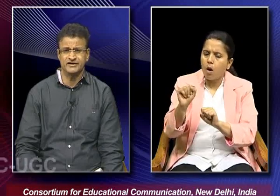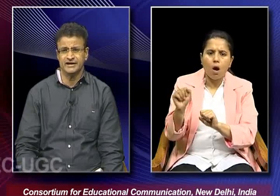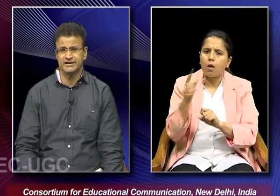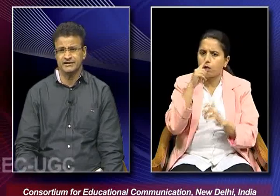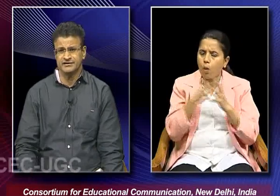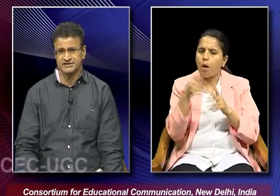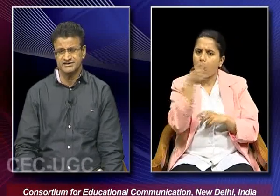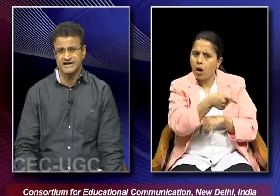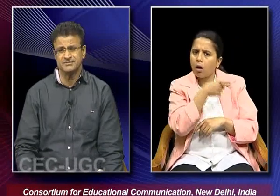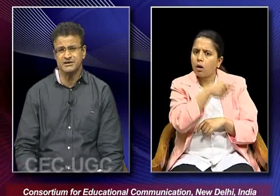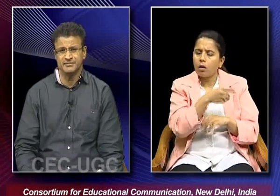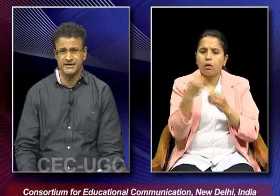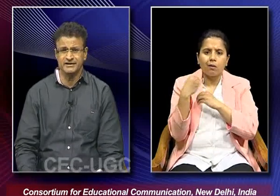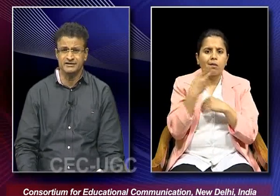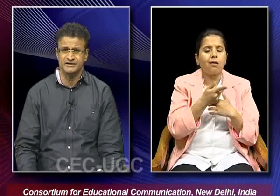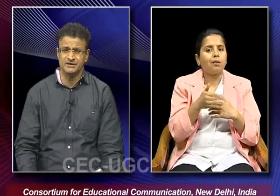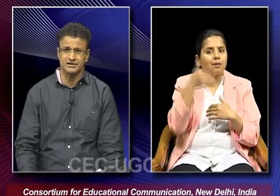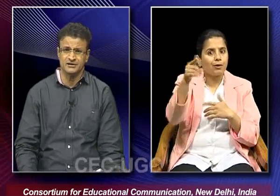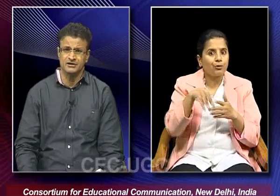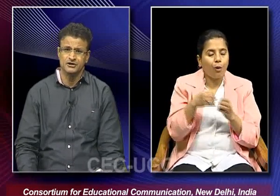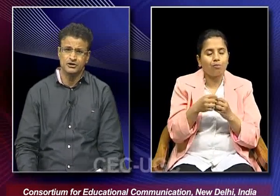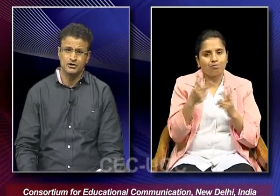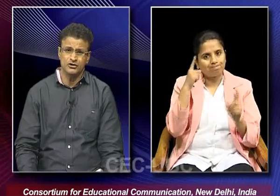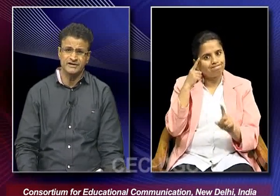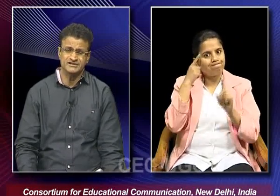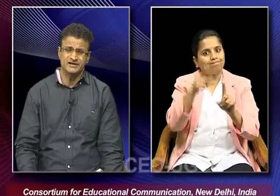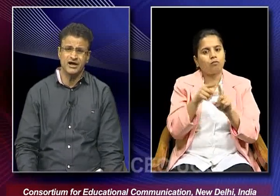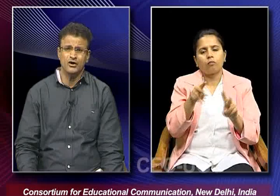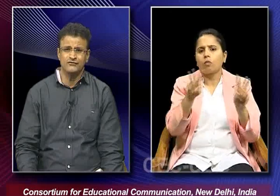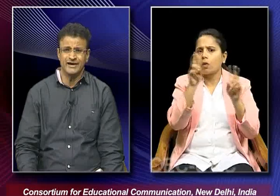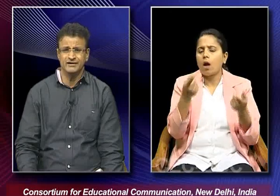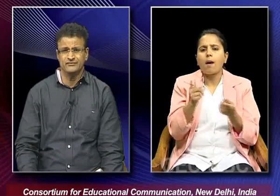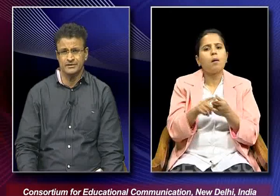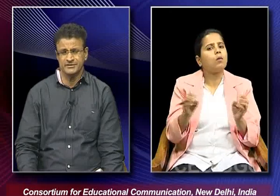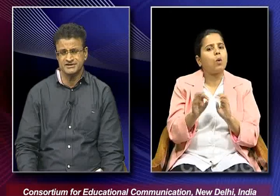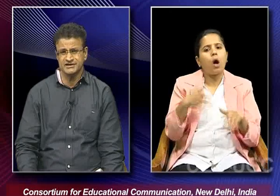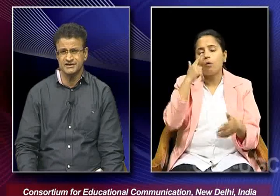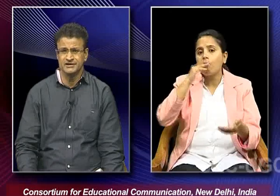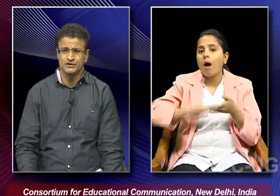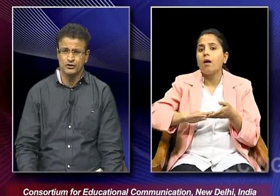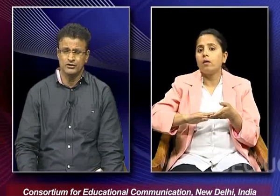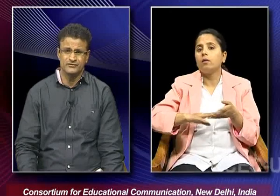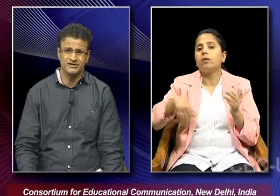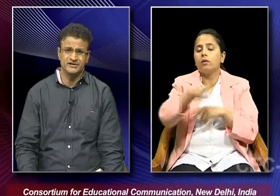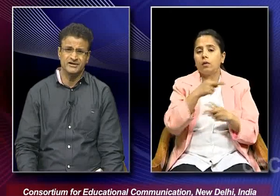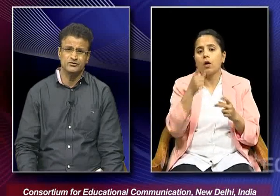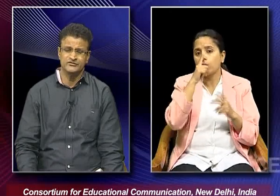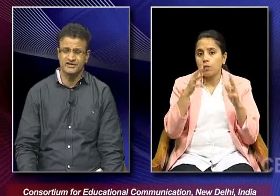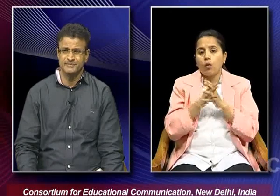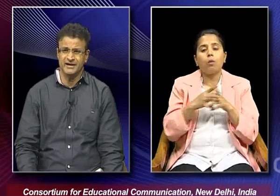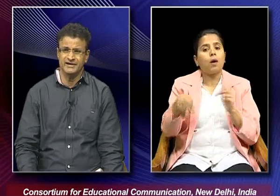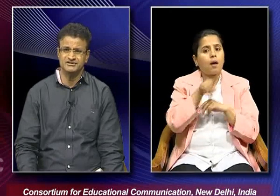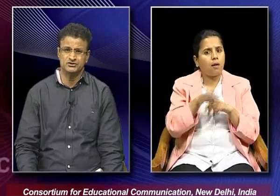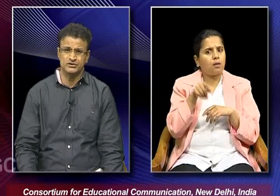their career interests they are being made in that particular context, and how wife basically, or women, they have to be